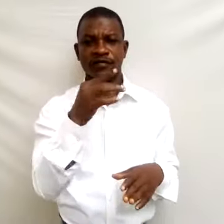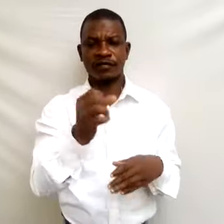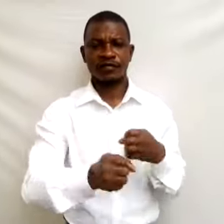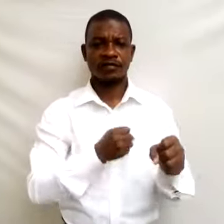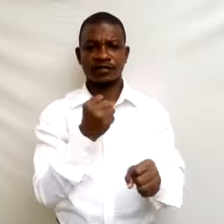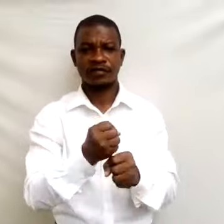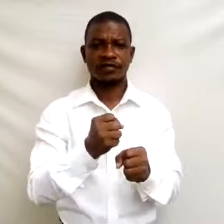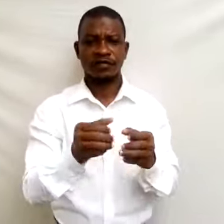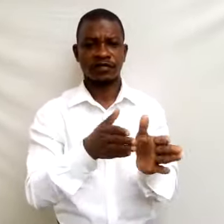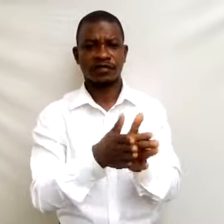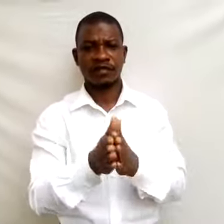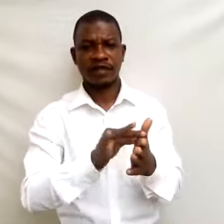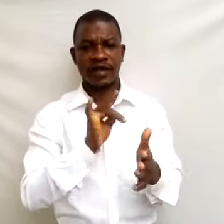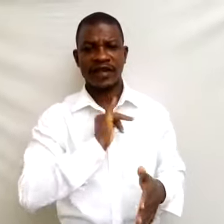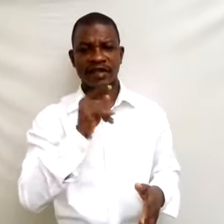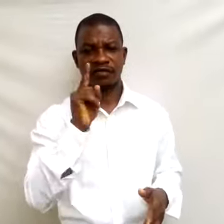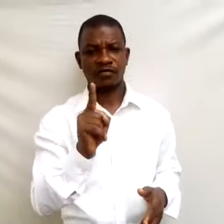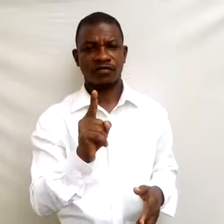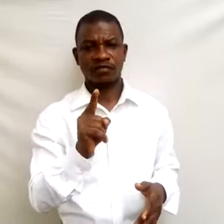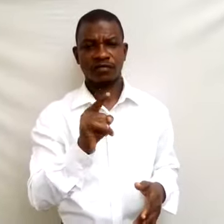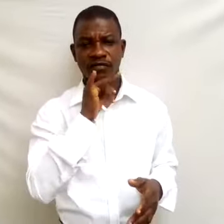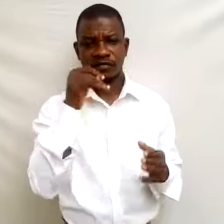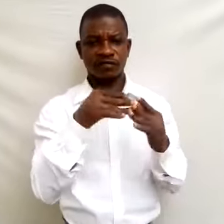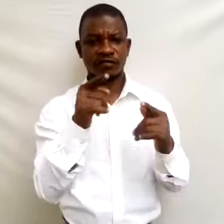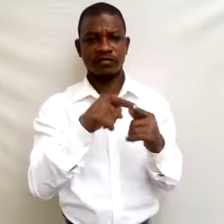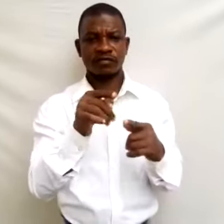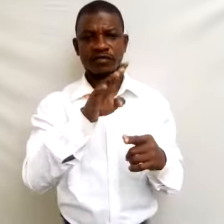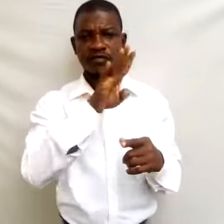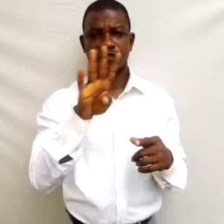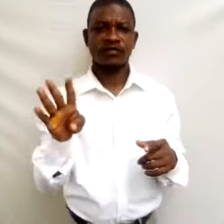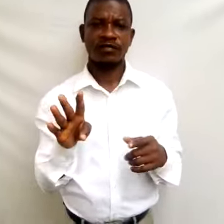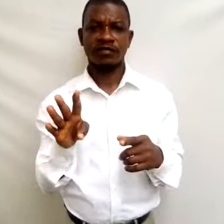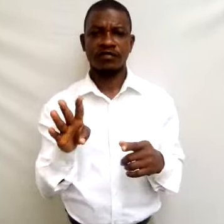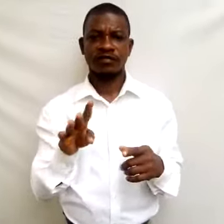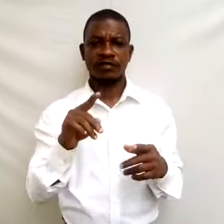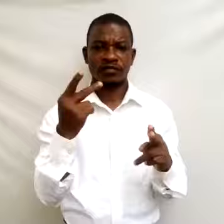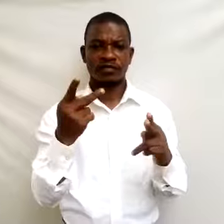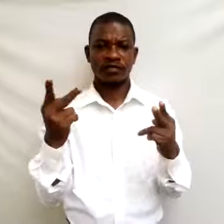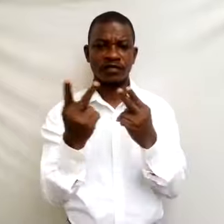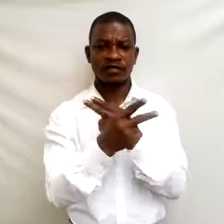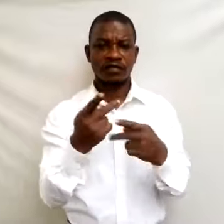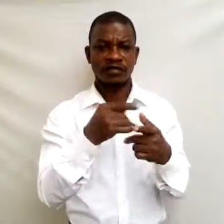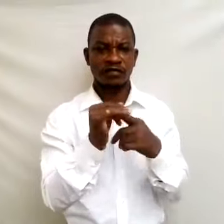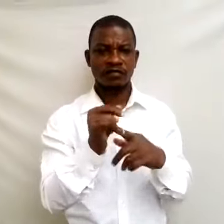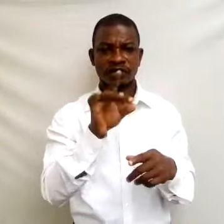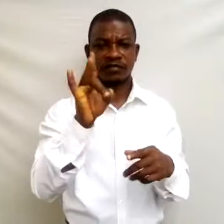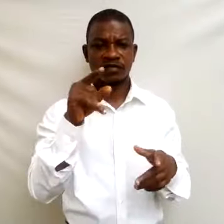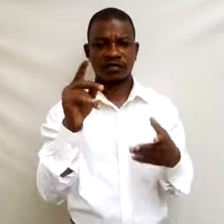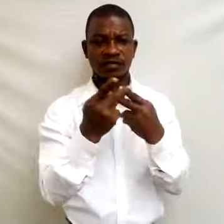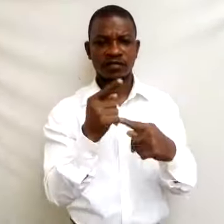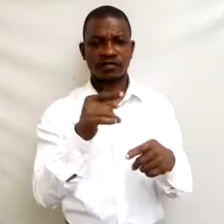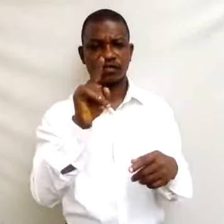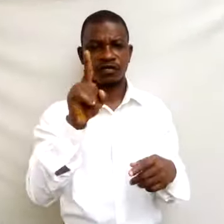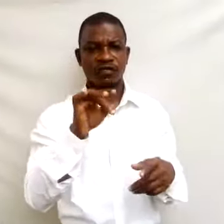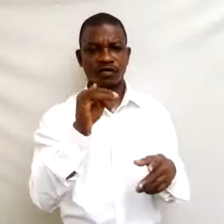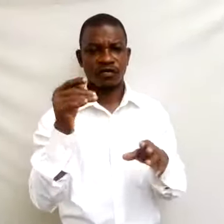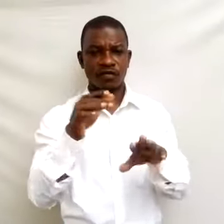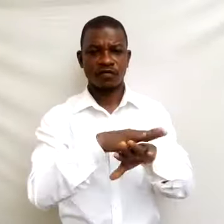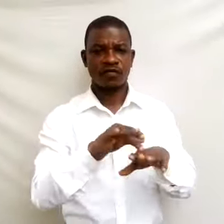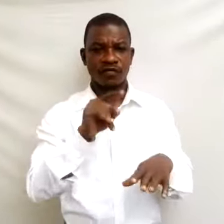interest I1 is equal to 400 times 8 times 1 over 100, which is equal